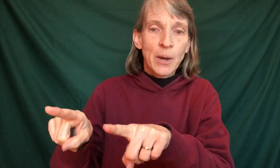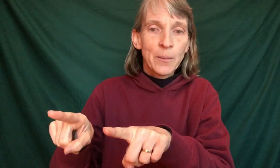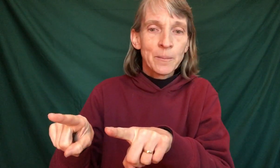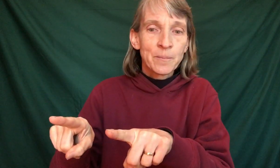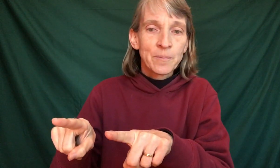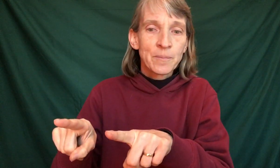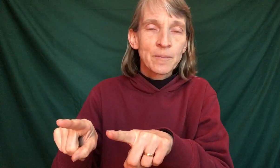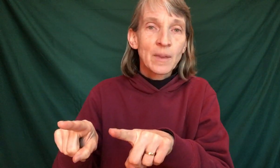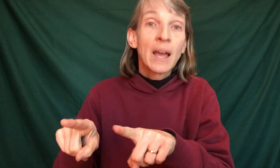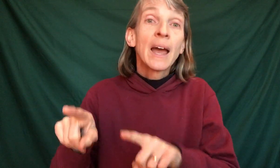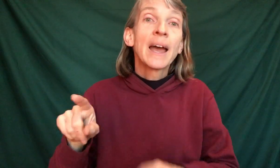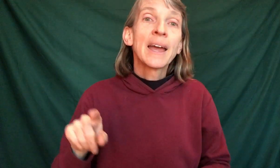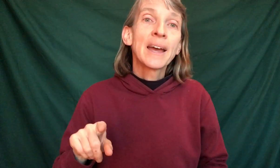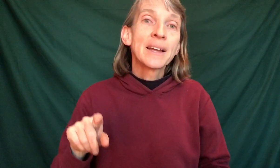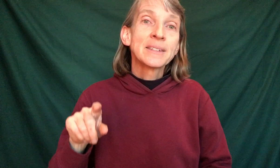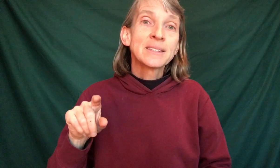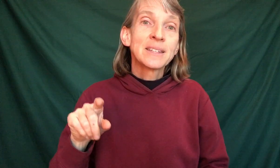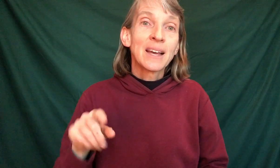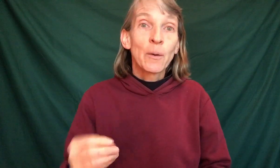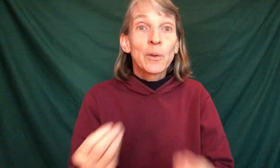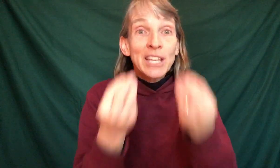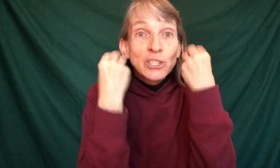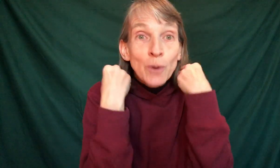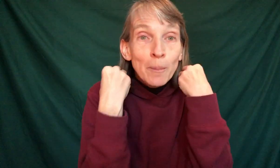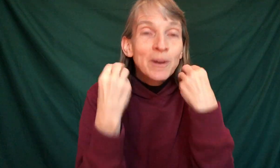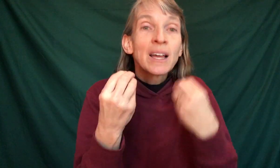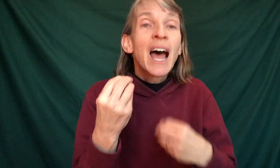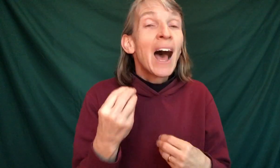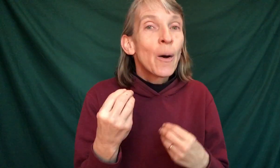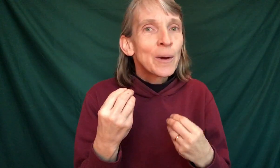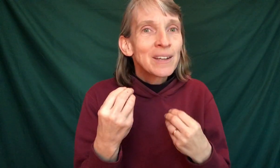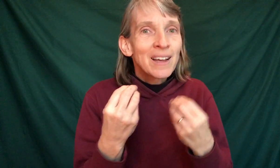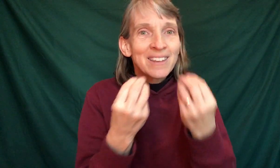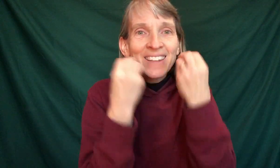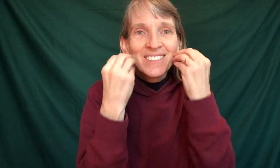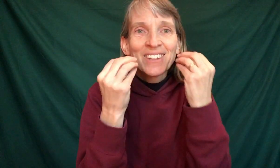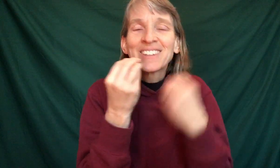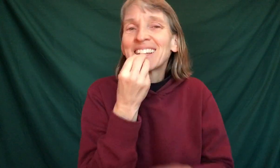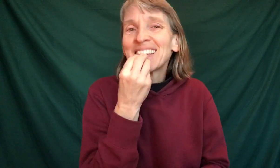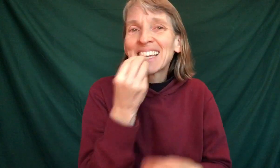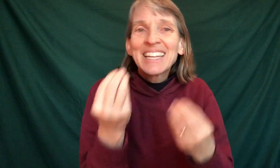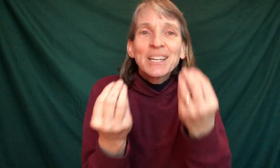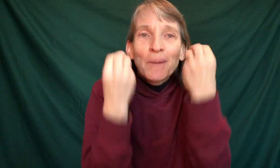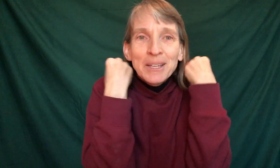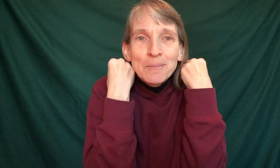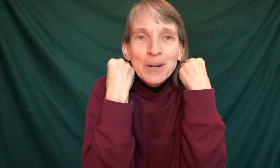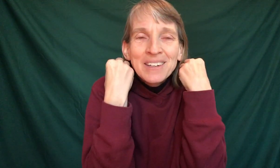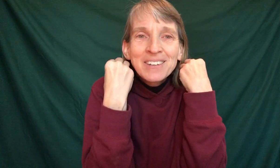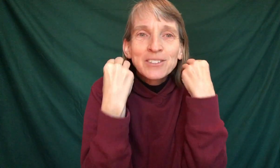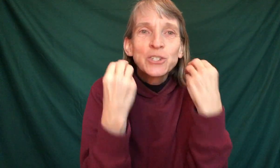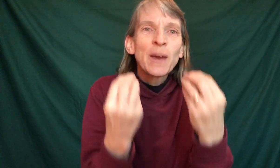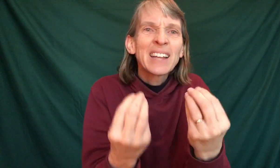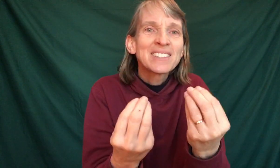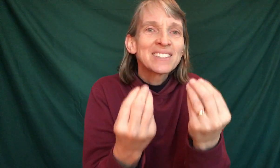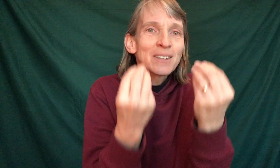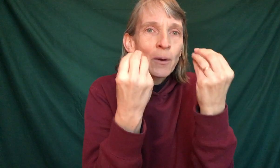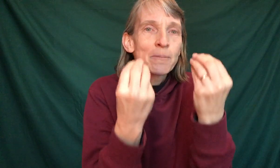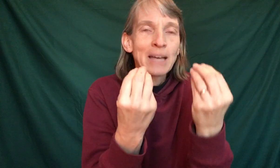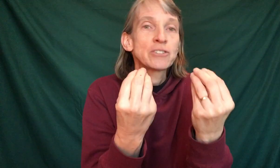go. And we'll eat you up. Oh, that's like eating, but you put your two hands going past your